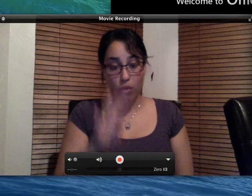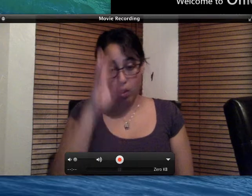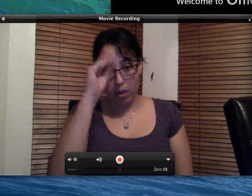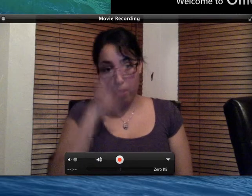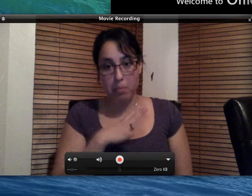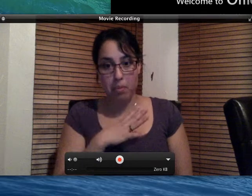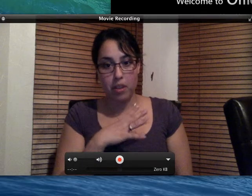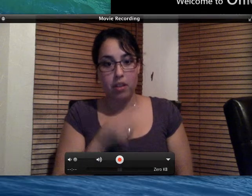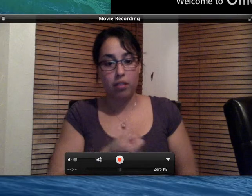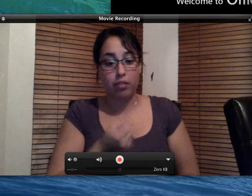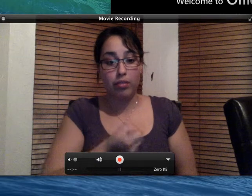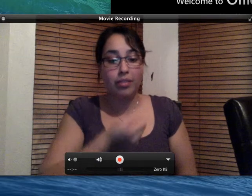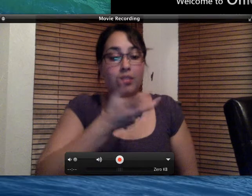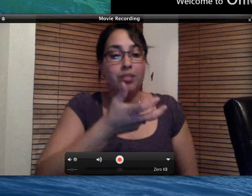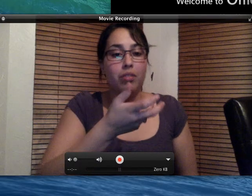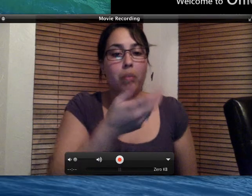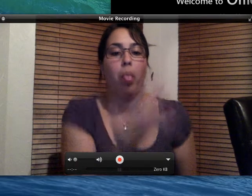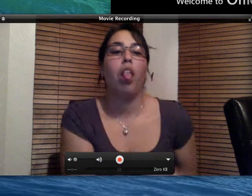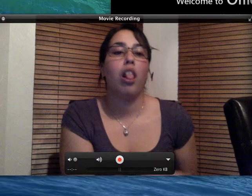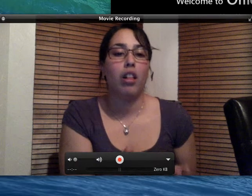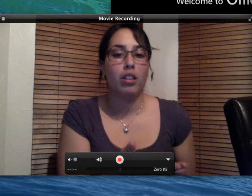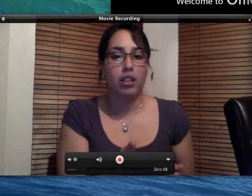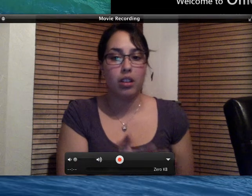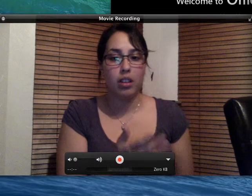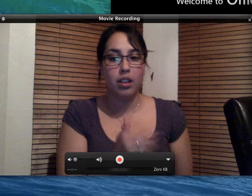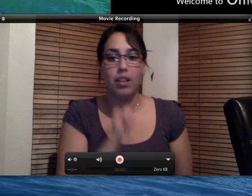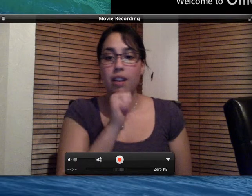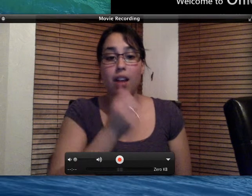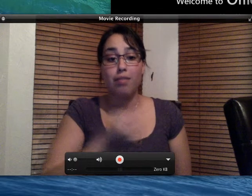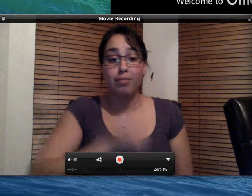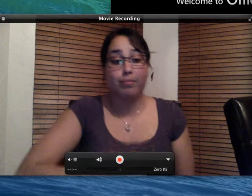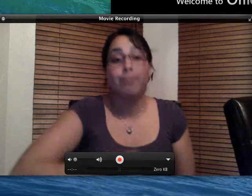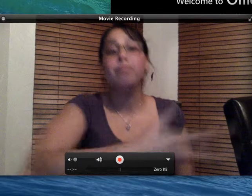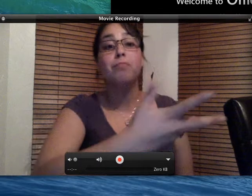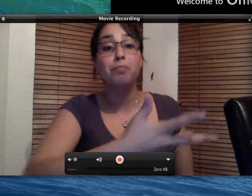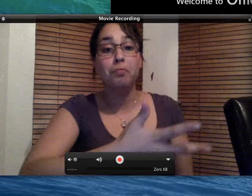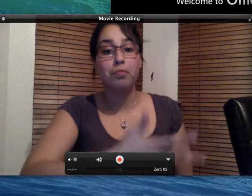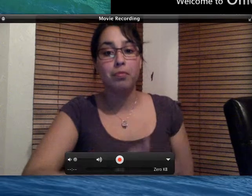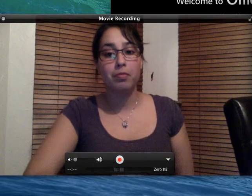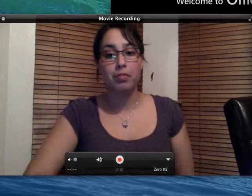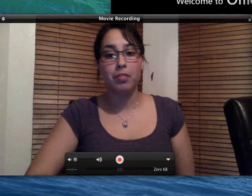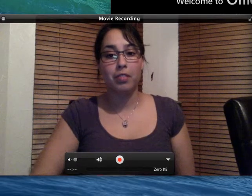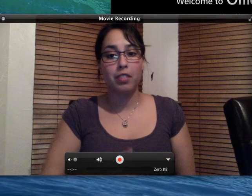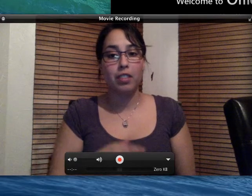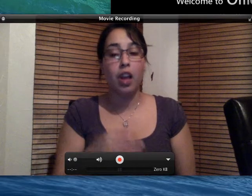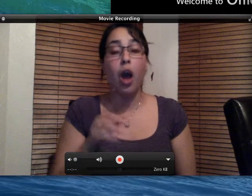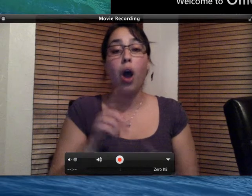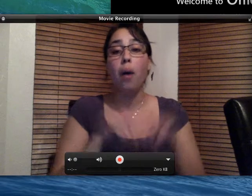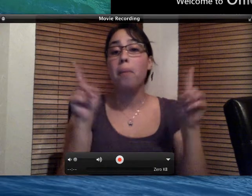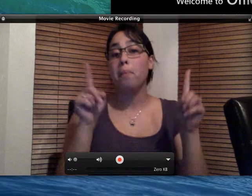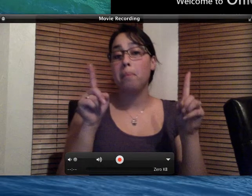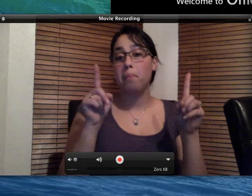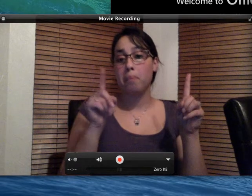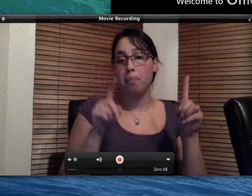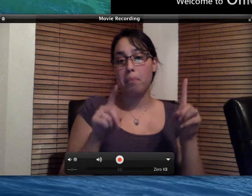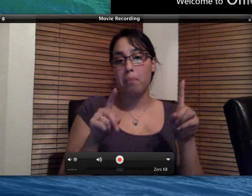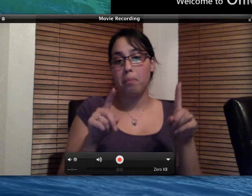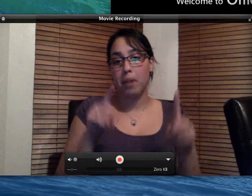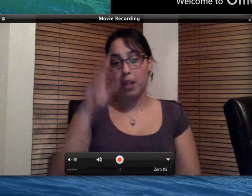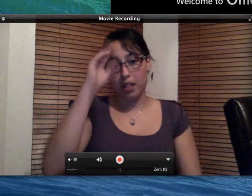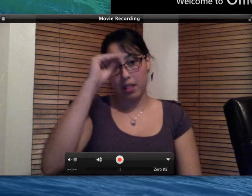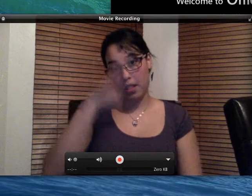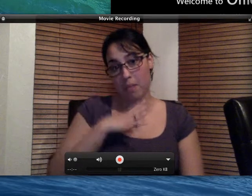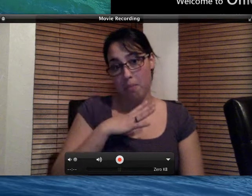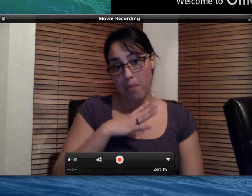wasn't spurted or thrown or ejected under great force. However, the record holder landed just shy